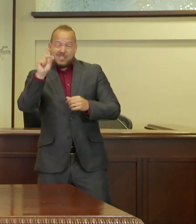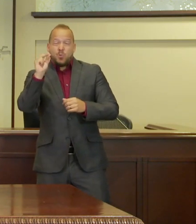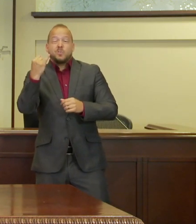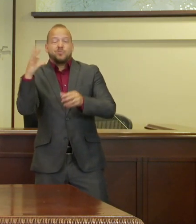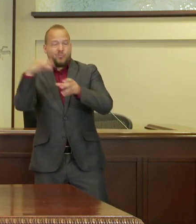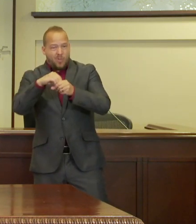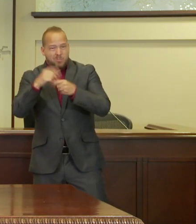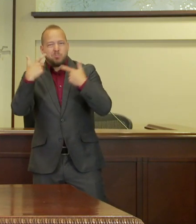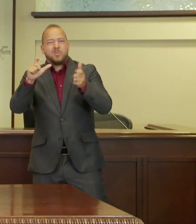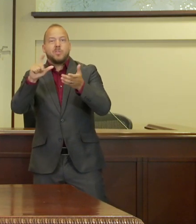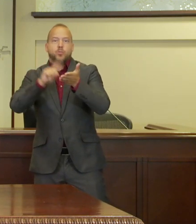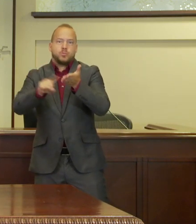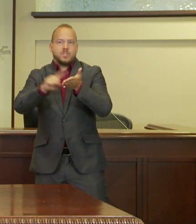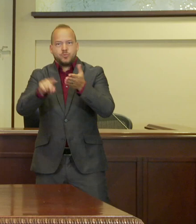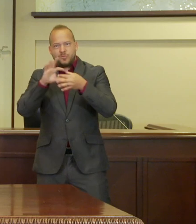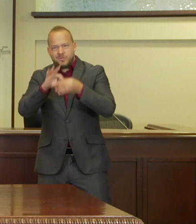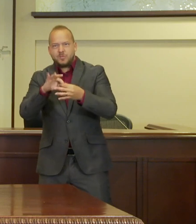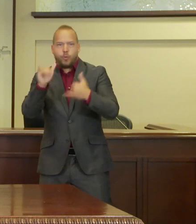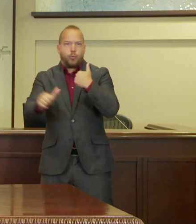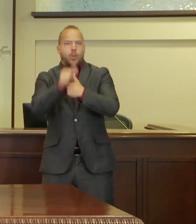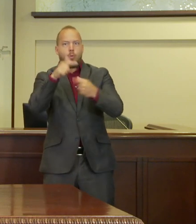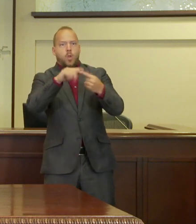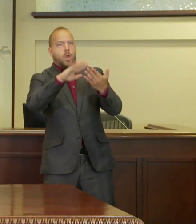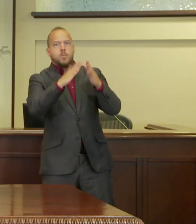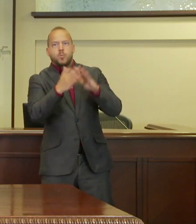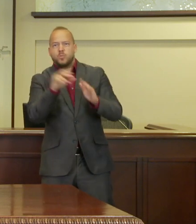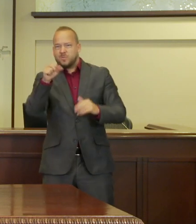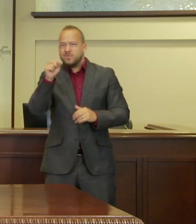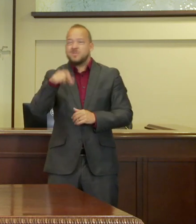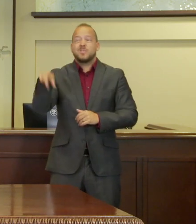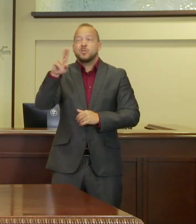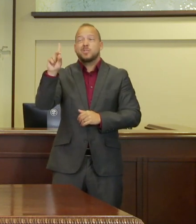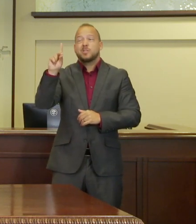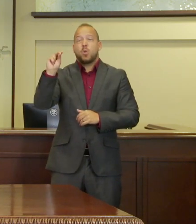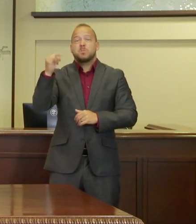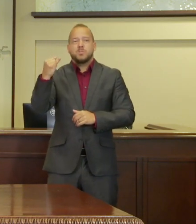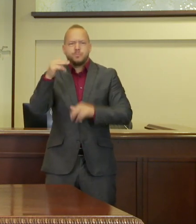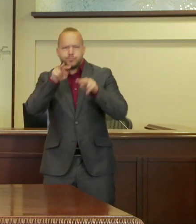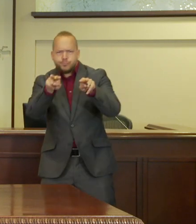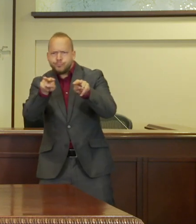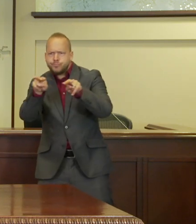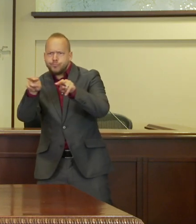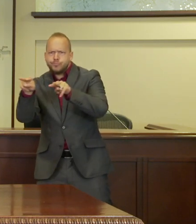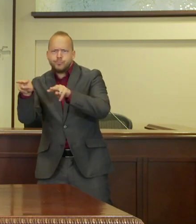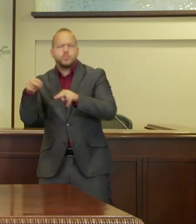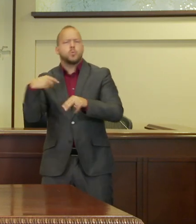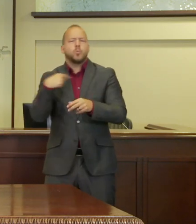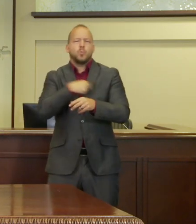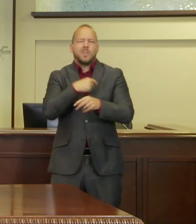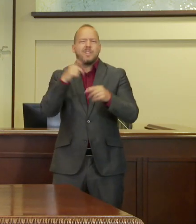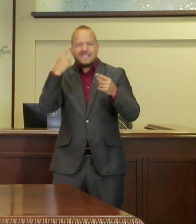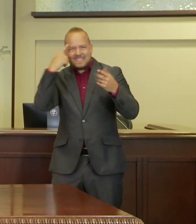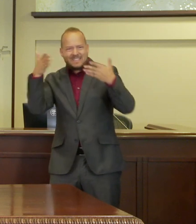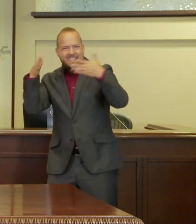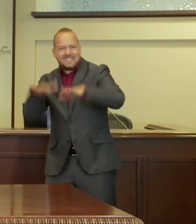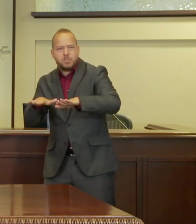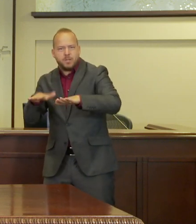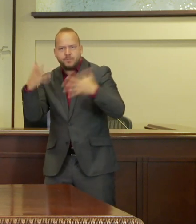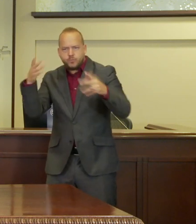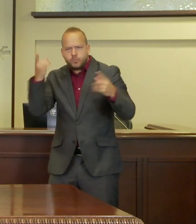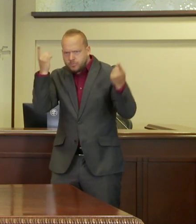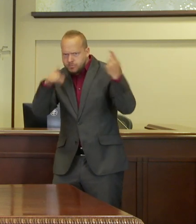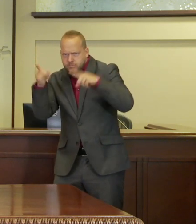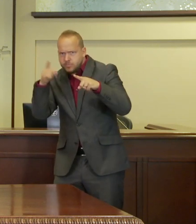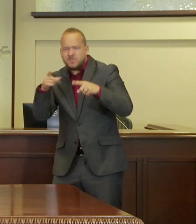are probably familiar with by the U.S. Department of Justice. We entered into a settlement agreement with DOJ several years